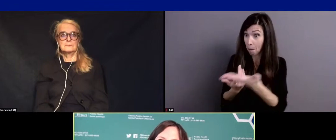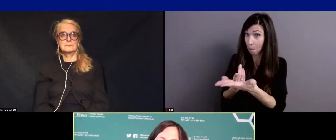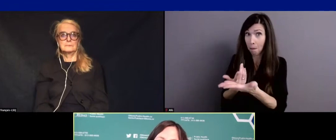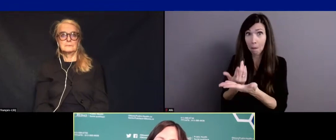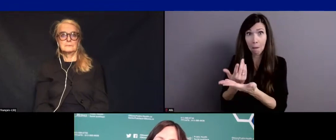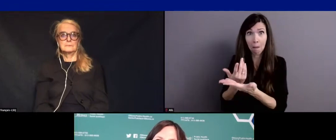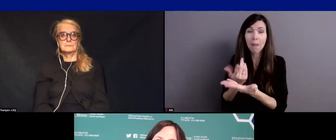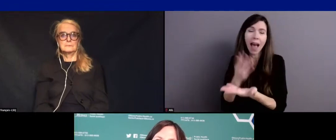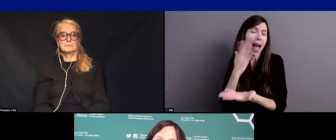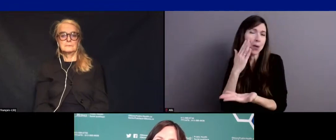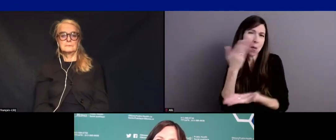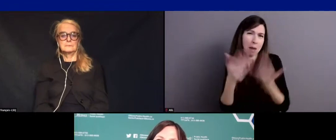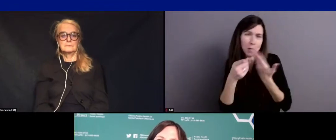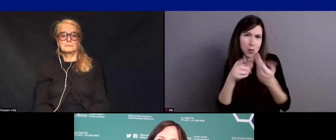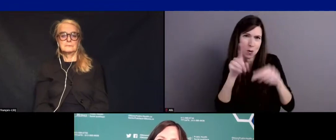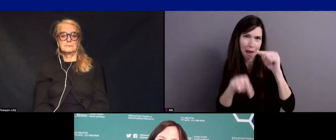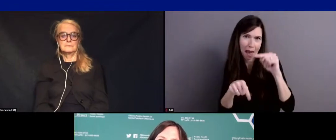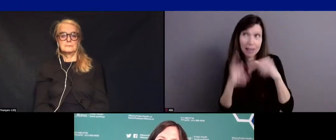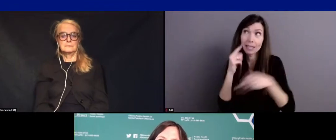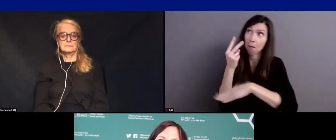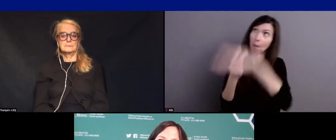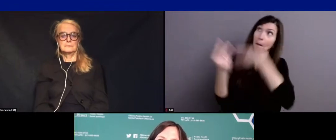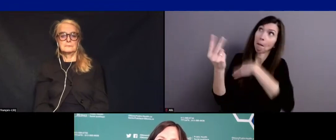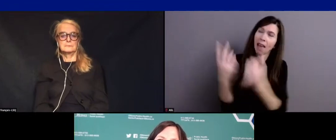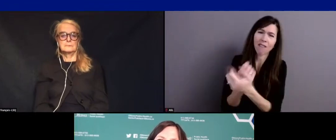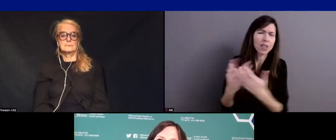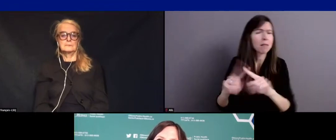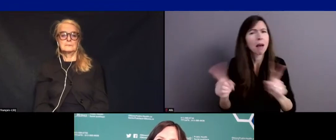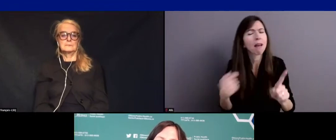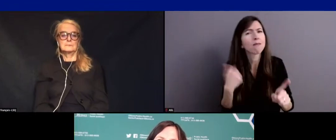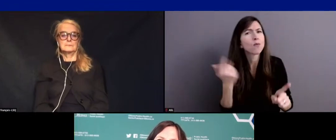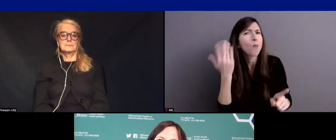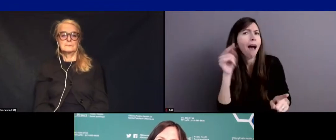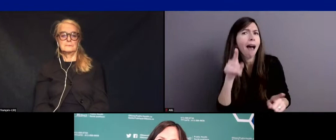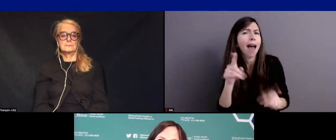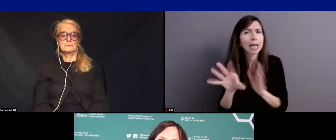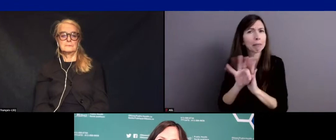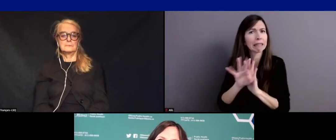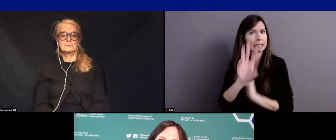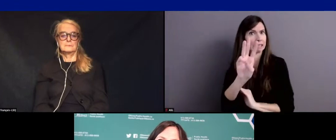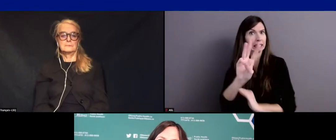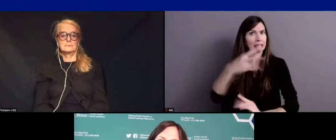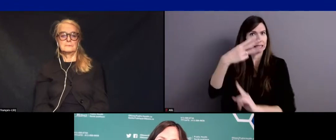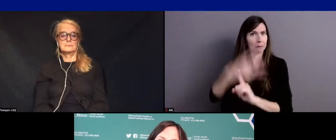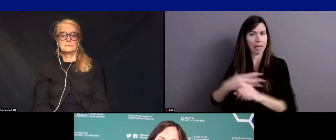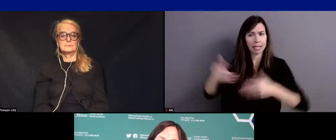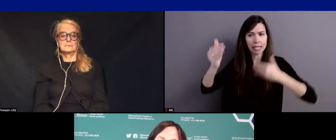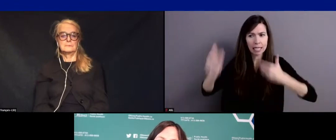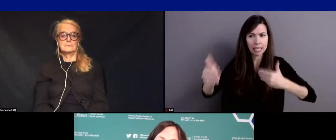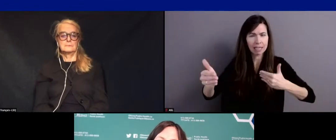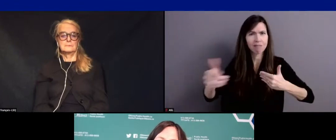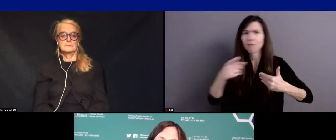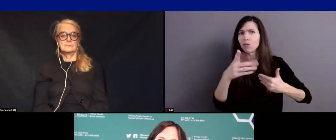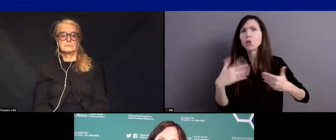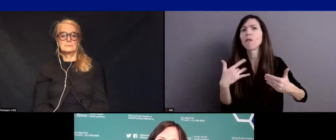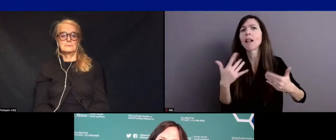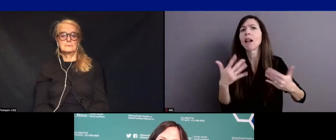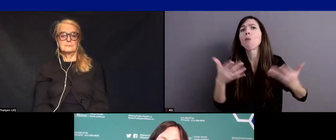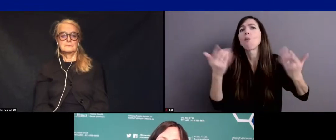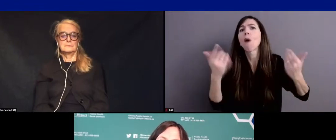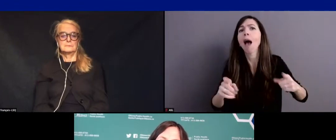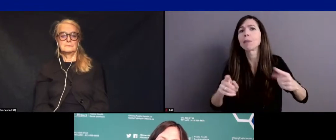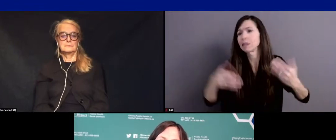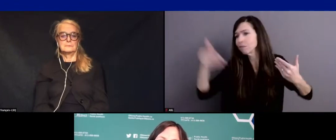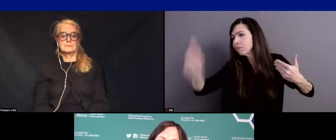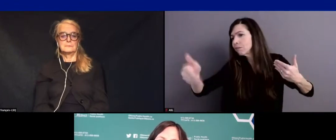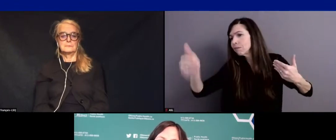obviously you can't answer this fully, but just why say 6 months? And what are you kind of expecting as far as where should we be